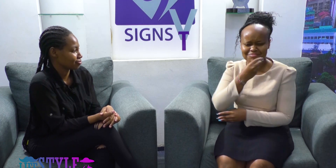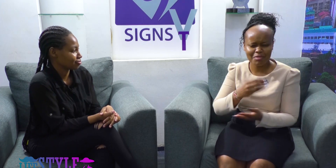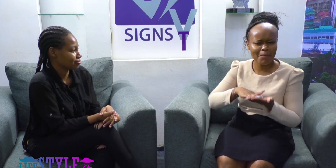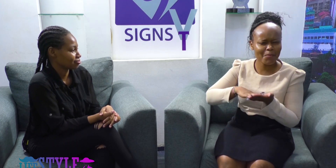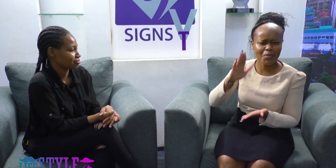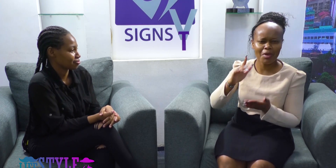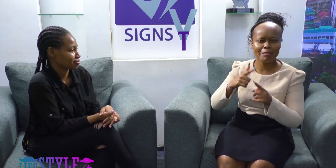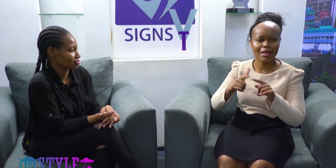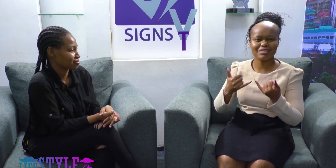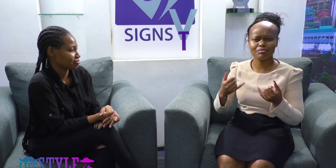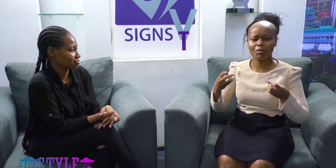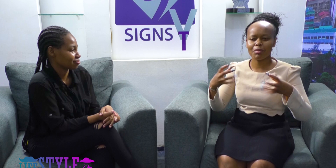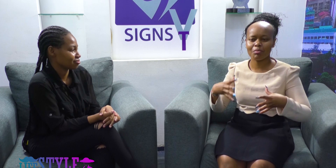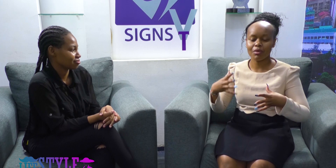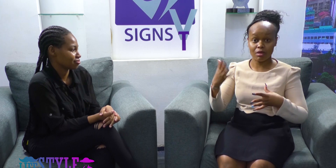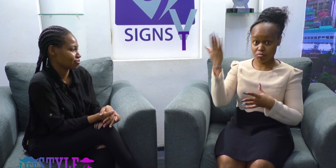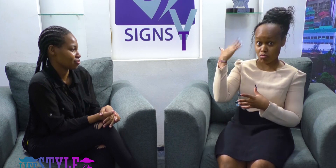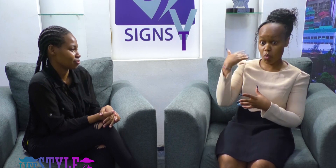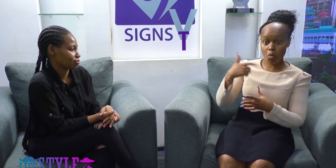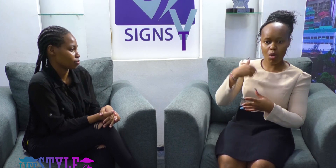For me, I really love